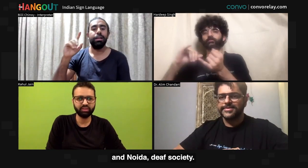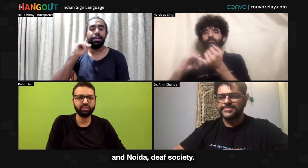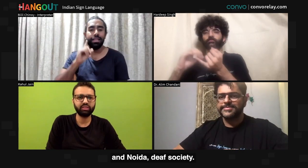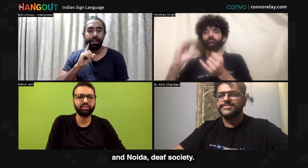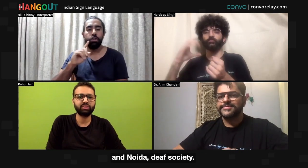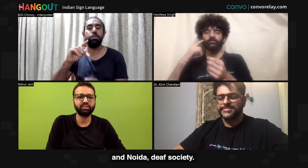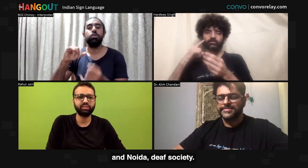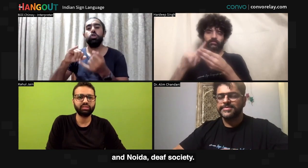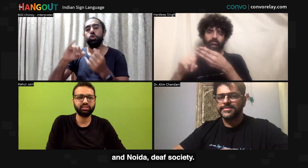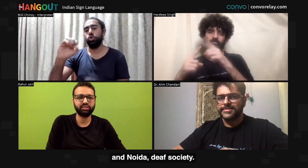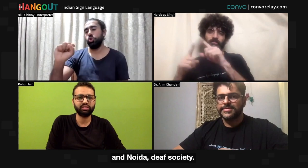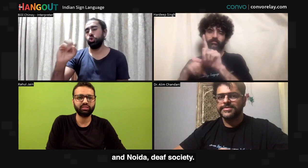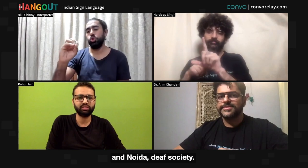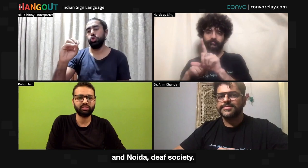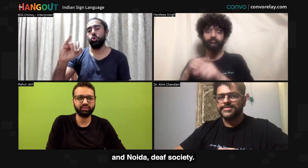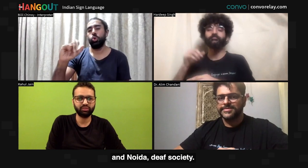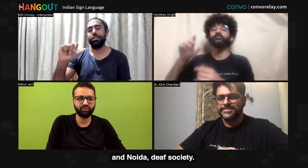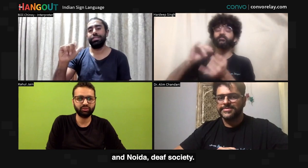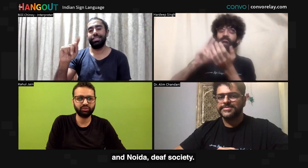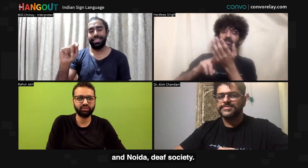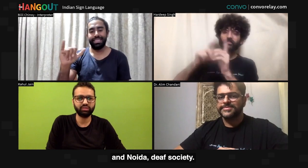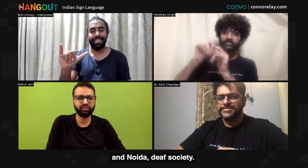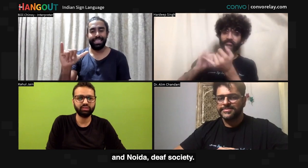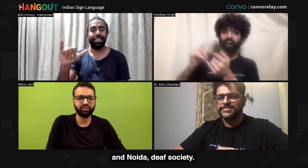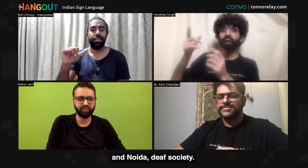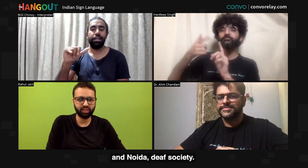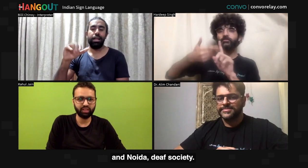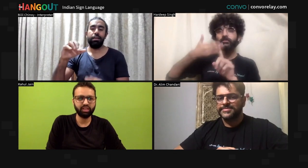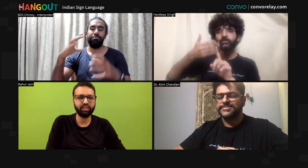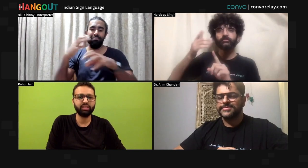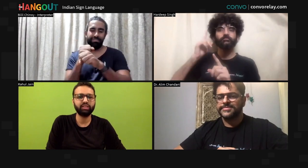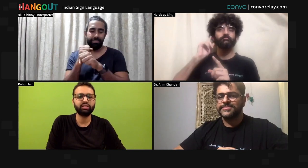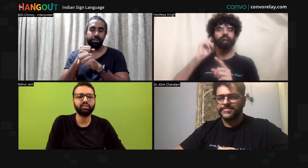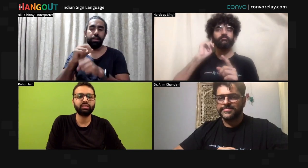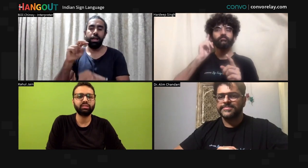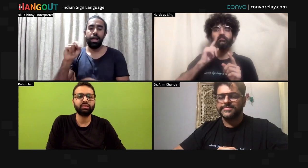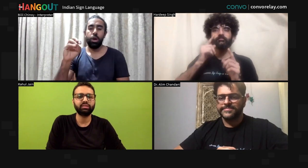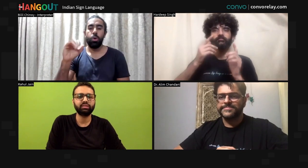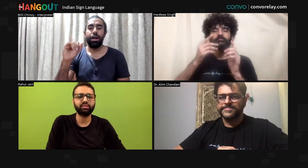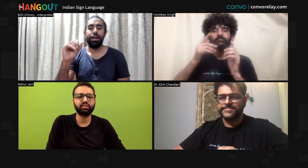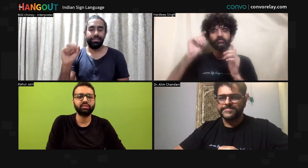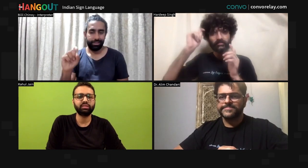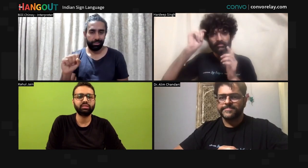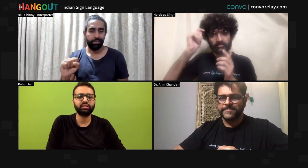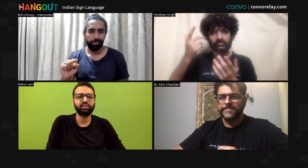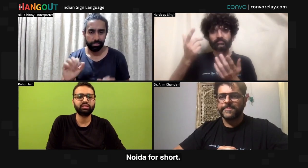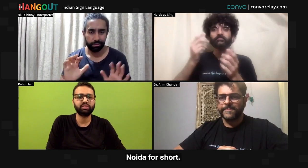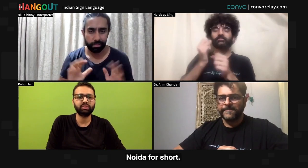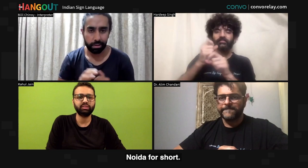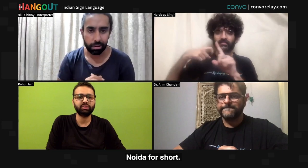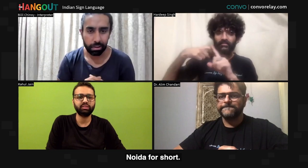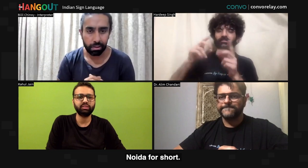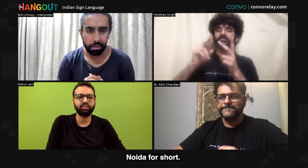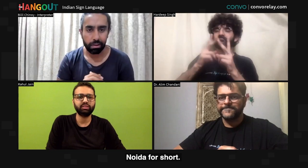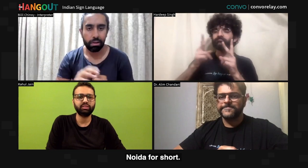Deaf Society, Noistia for short,